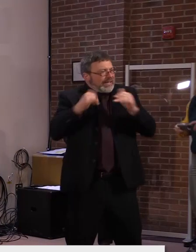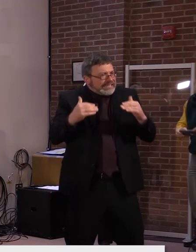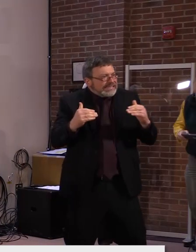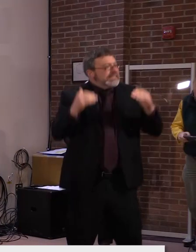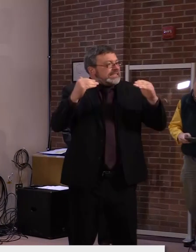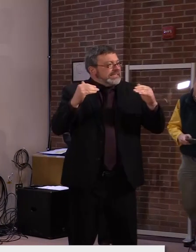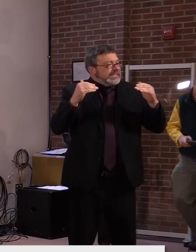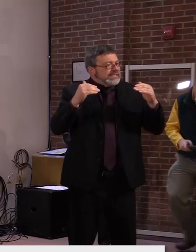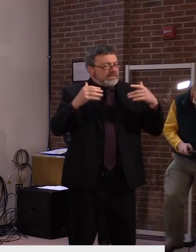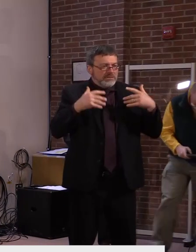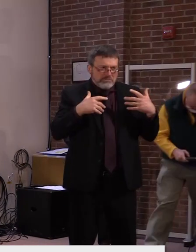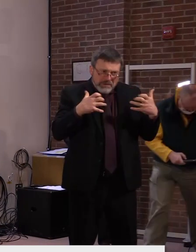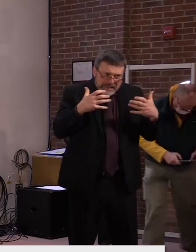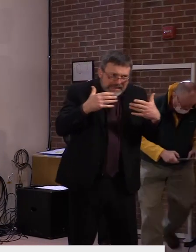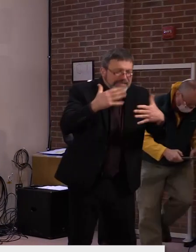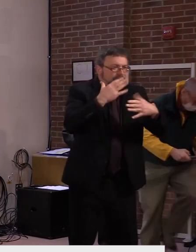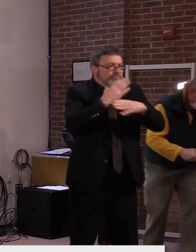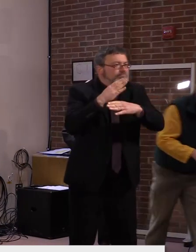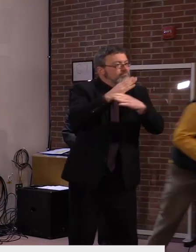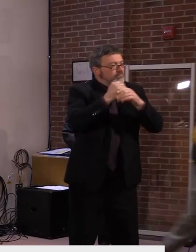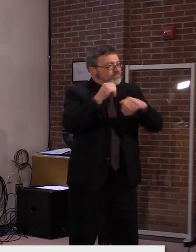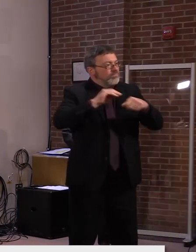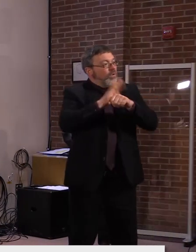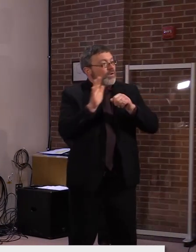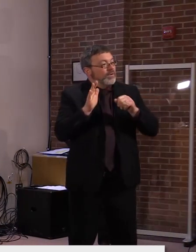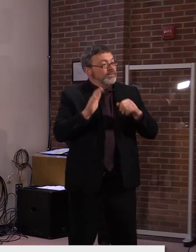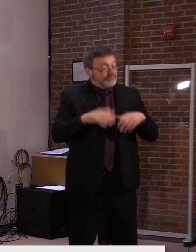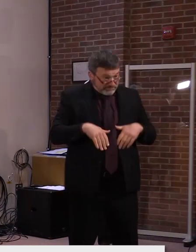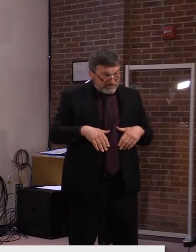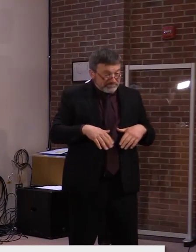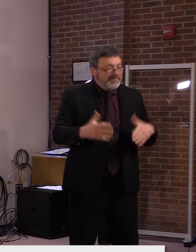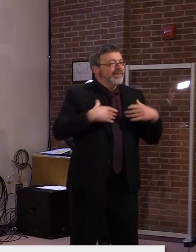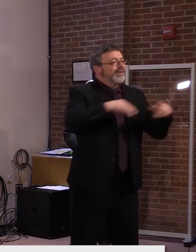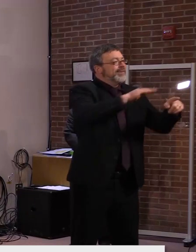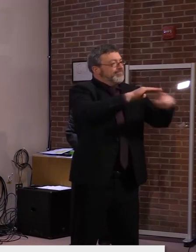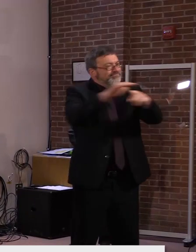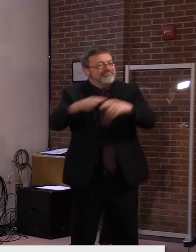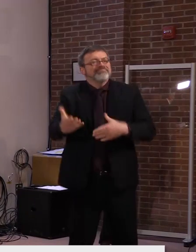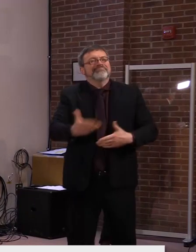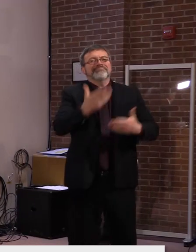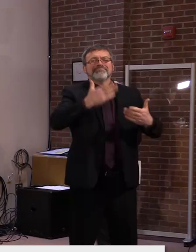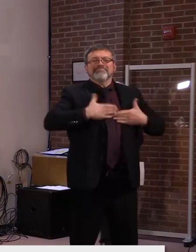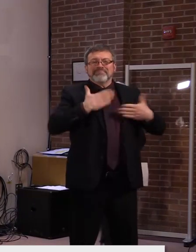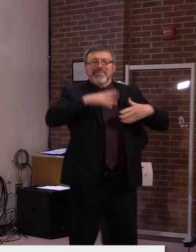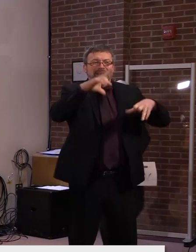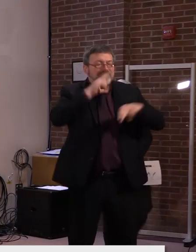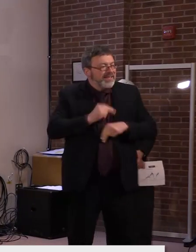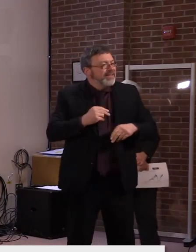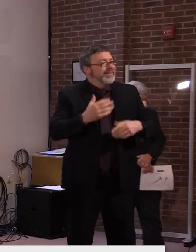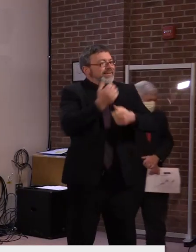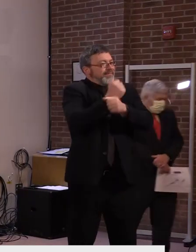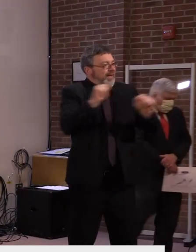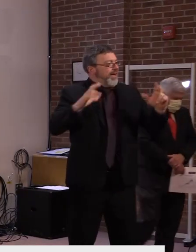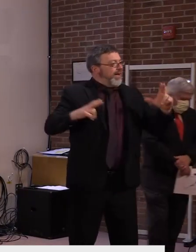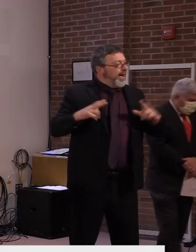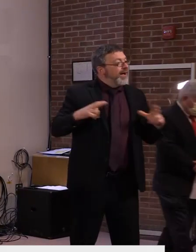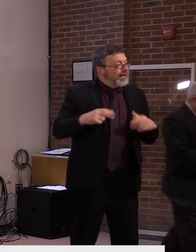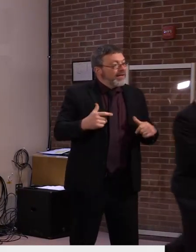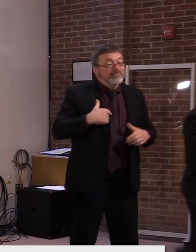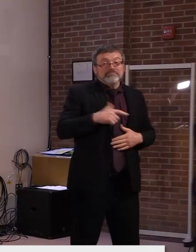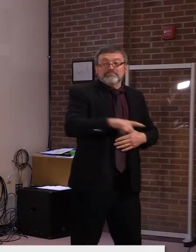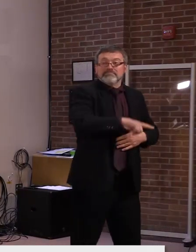and your families a healthy and happy holiday. And I'll now turn it over to Commissioner Pichek for the modeling